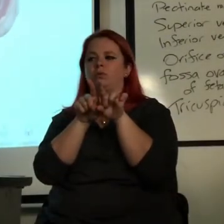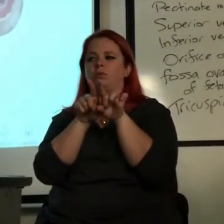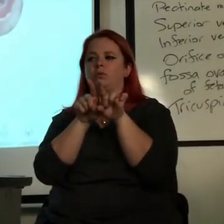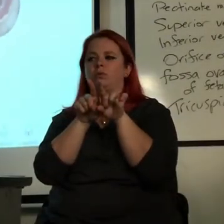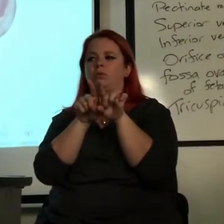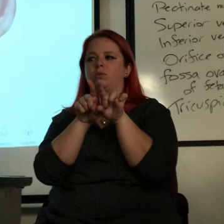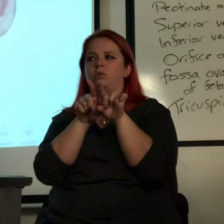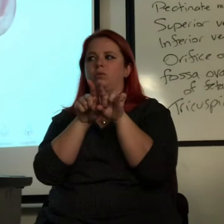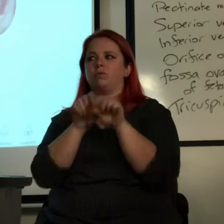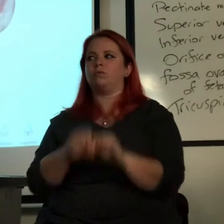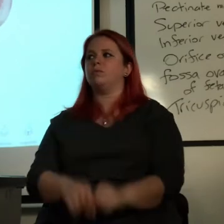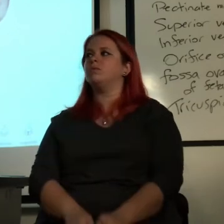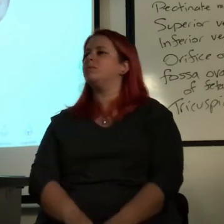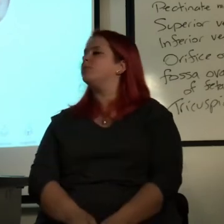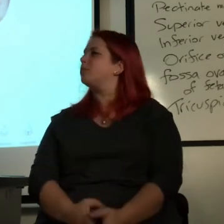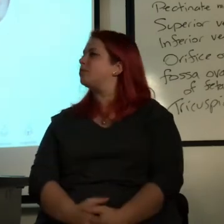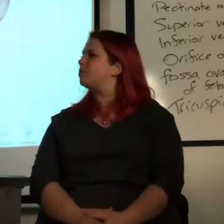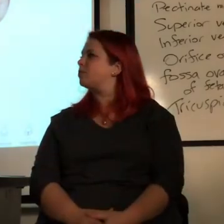remember jogger.